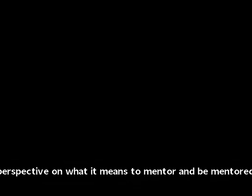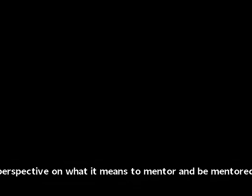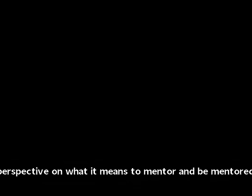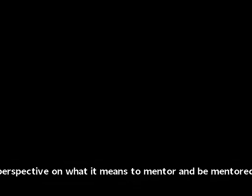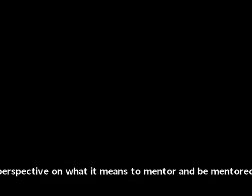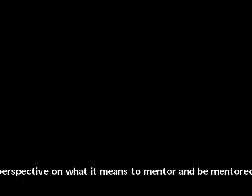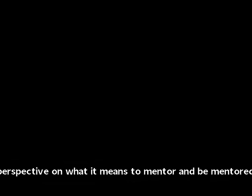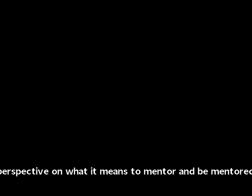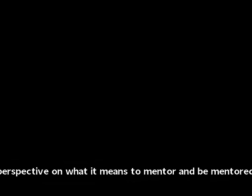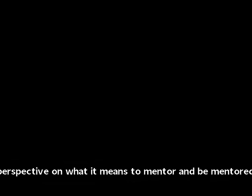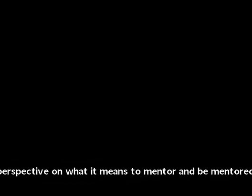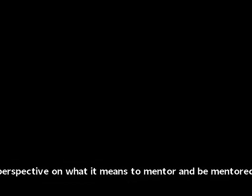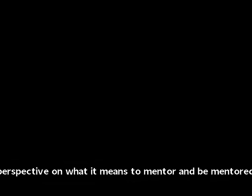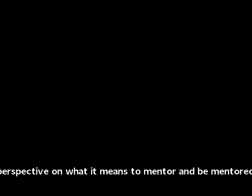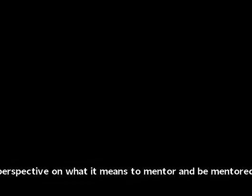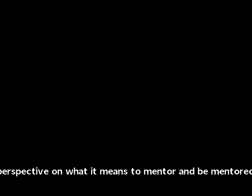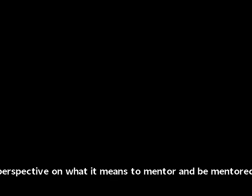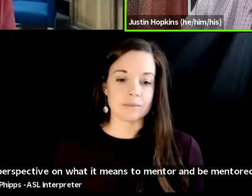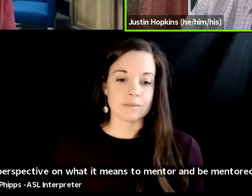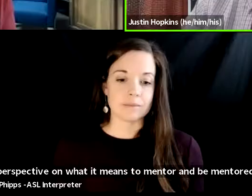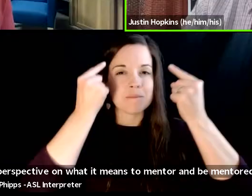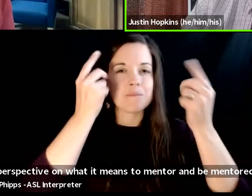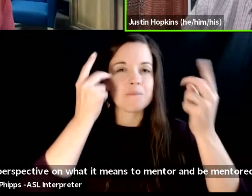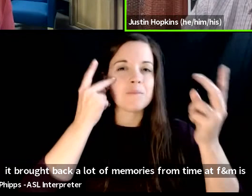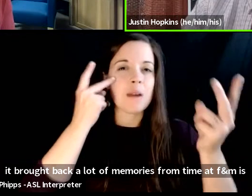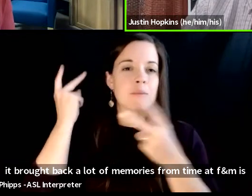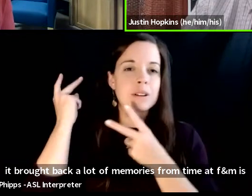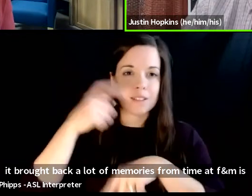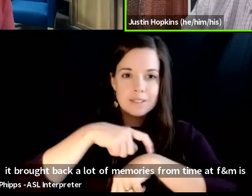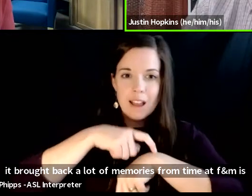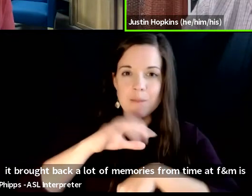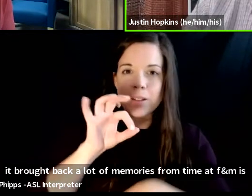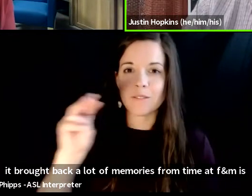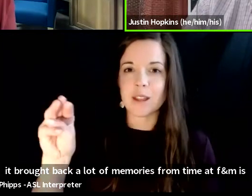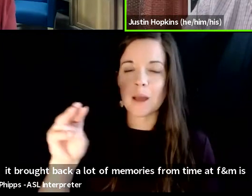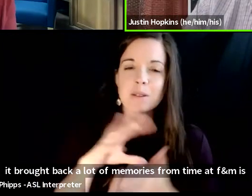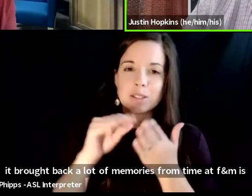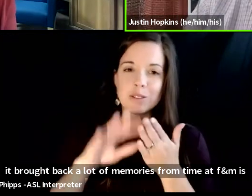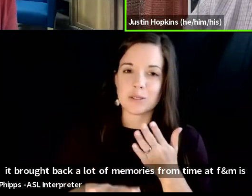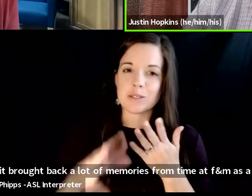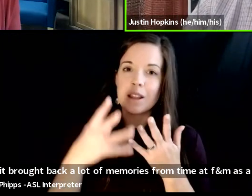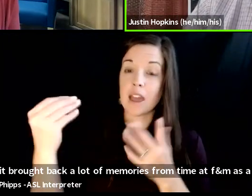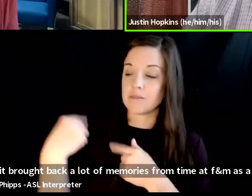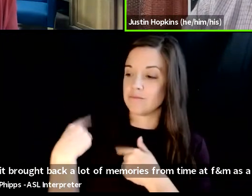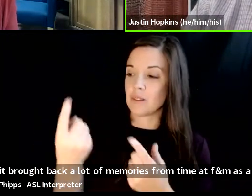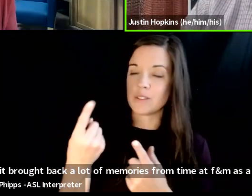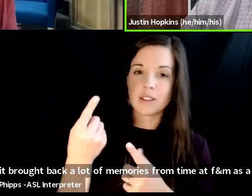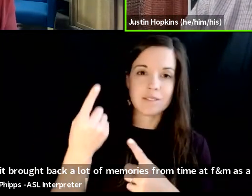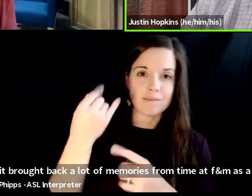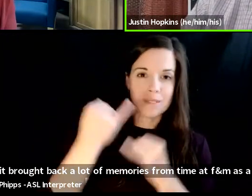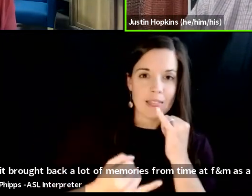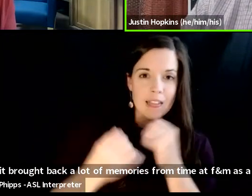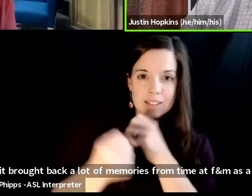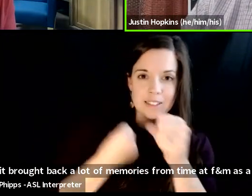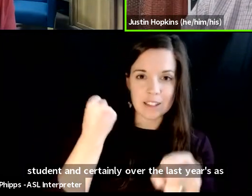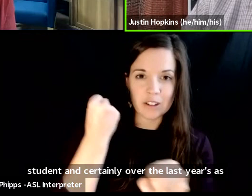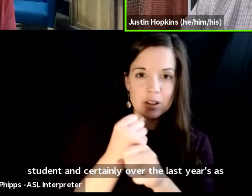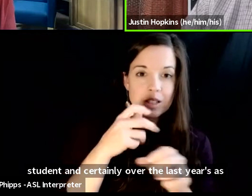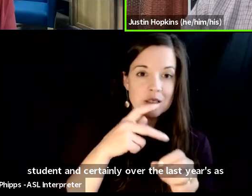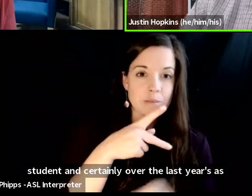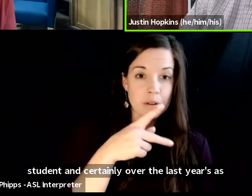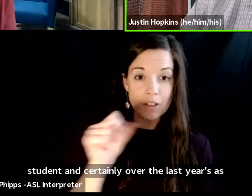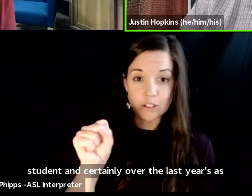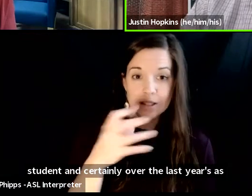brought back a lot of memories from time at F&M as a student and certainly over the last years as professional staff and